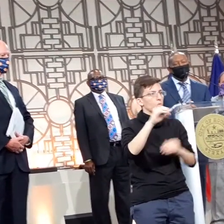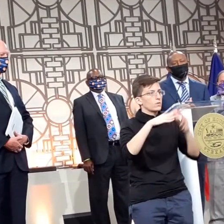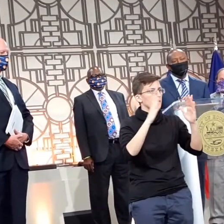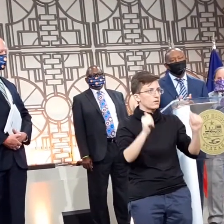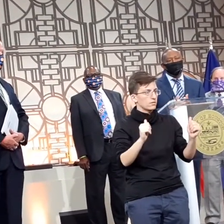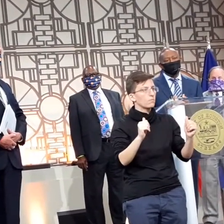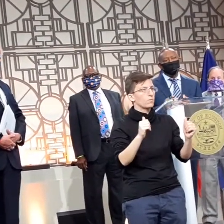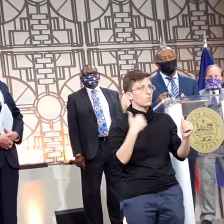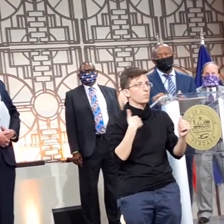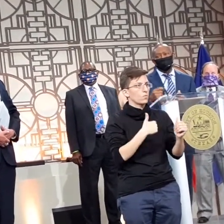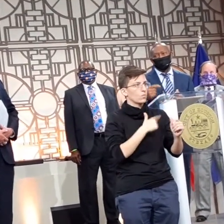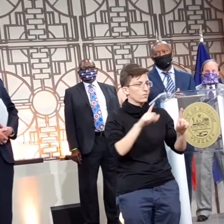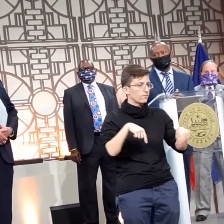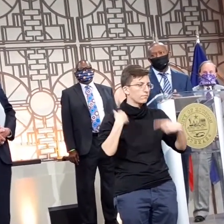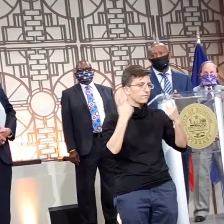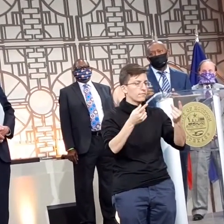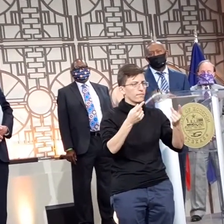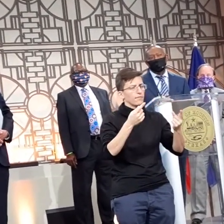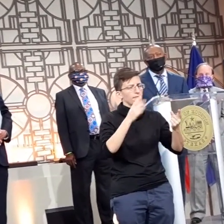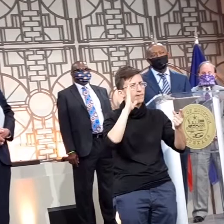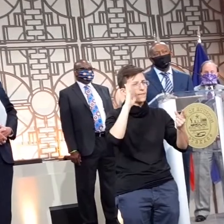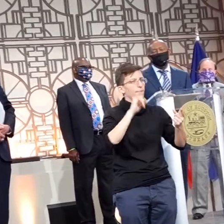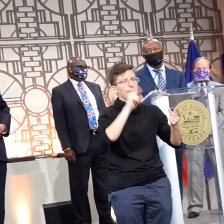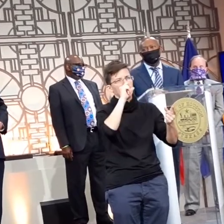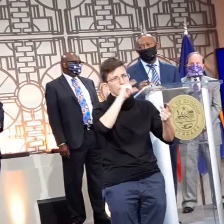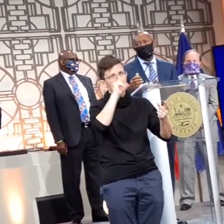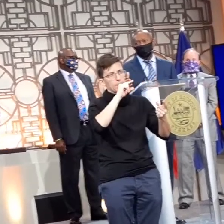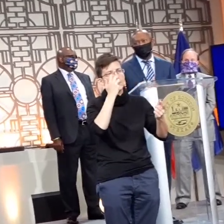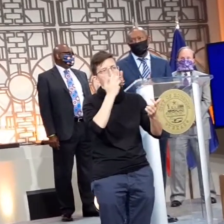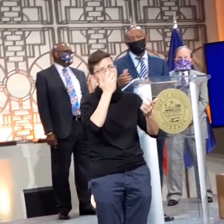We had always, Google was one of those entities that we had been targeting.